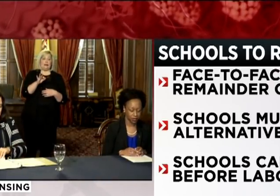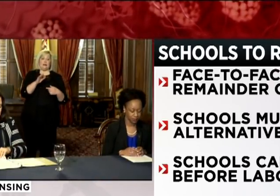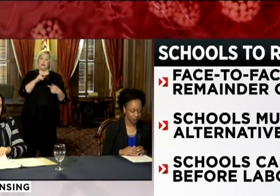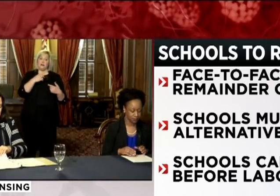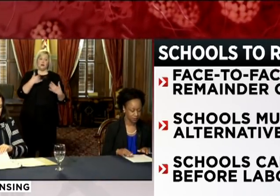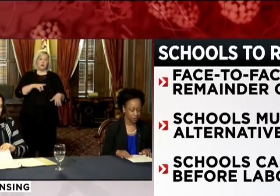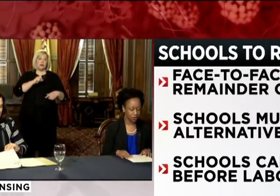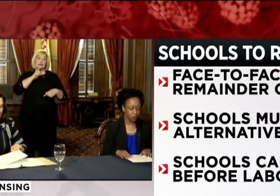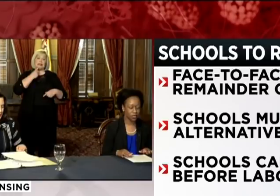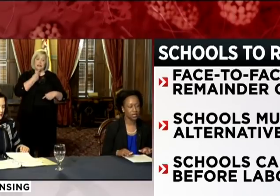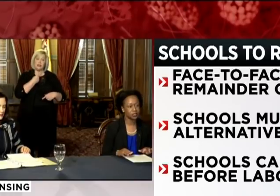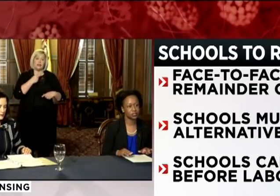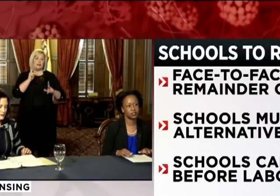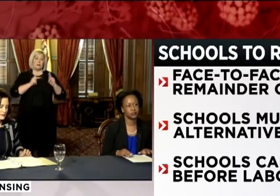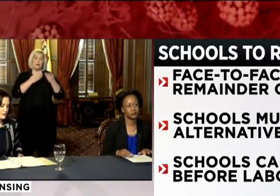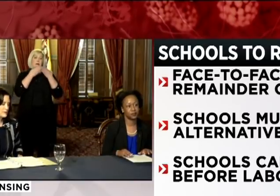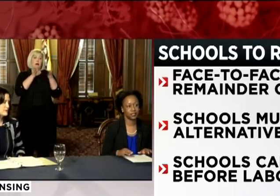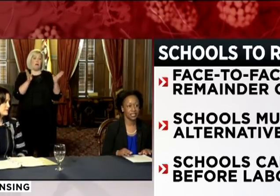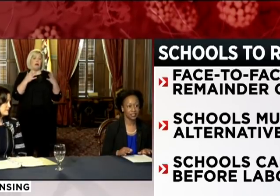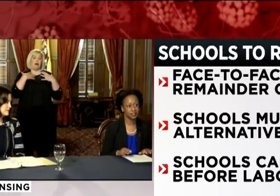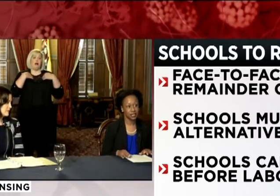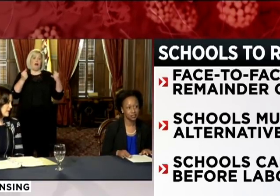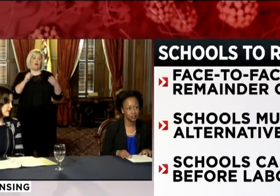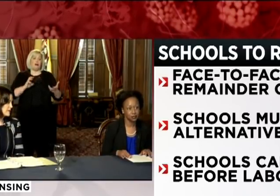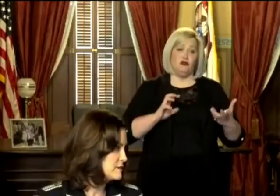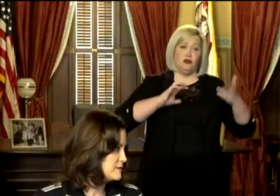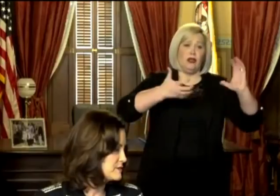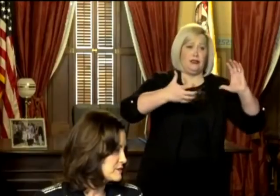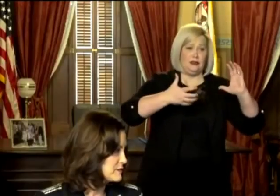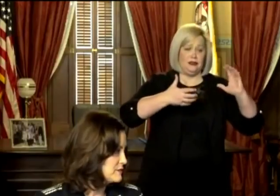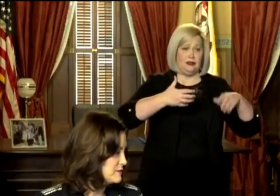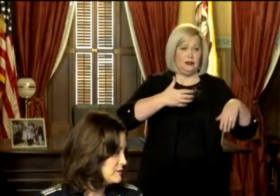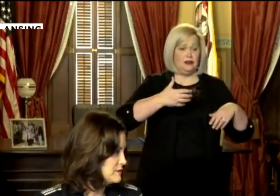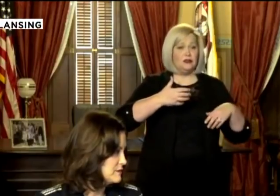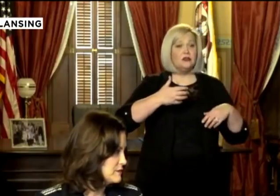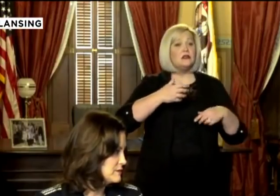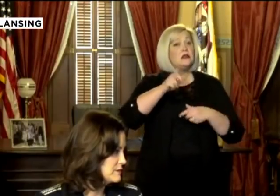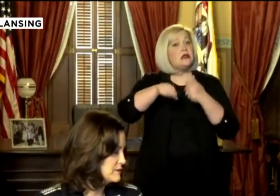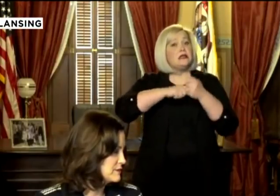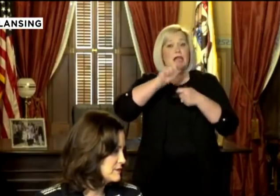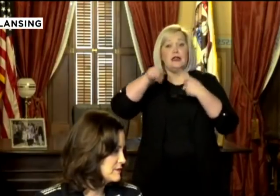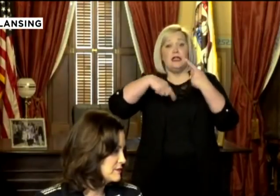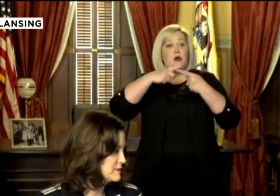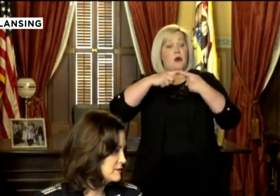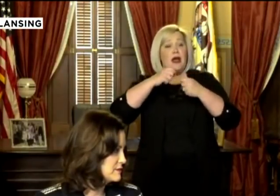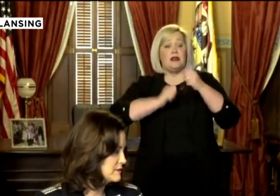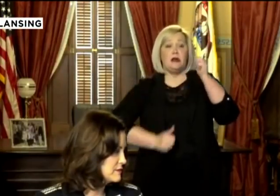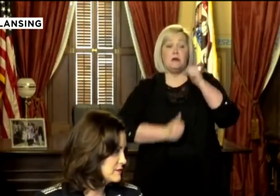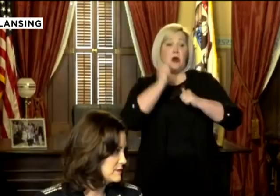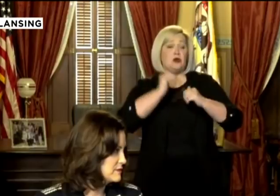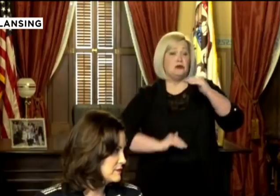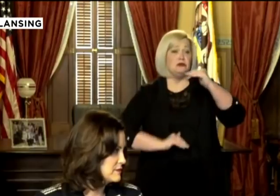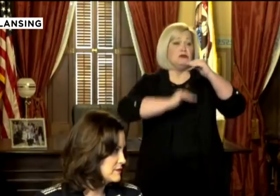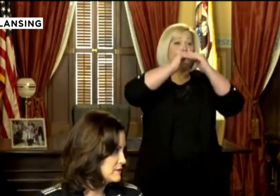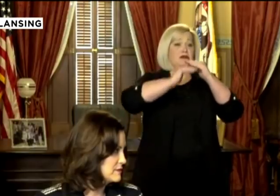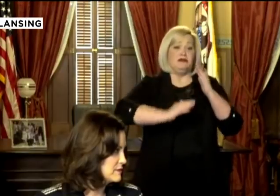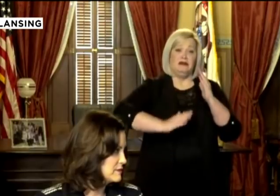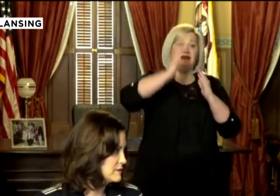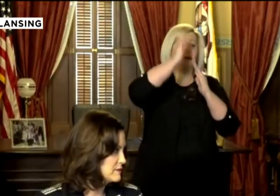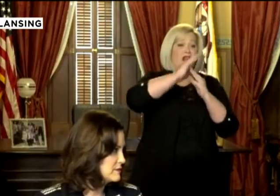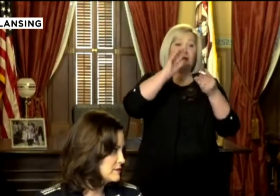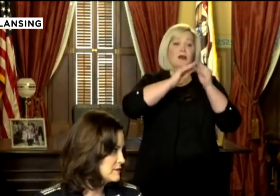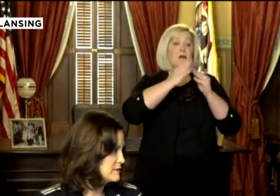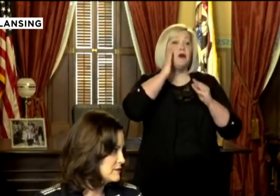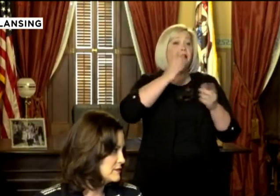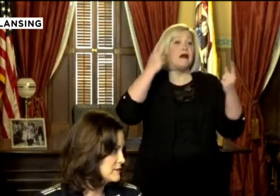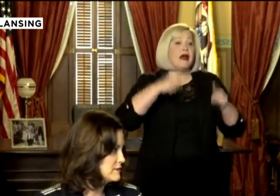public health crisis. We're not sure of the exact date when cases are going to peak in the state, but as of right now, we know we are still on